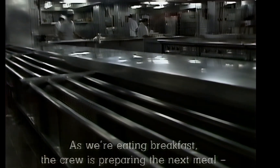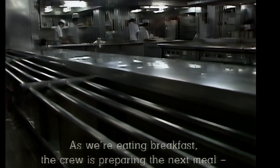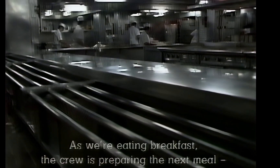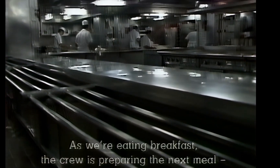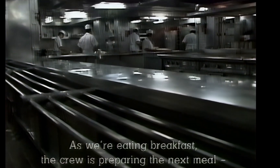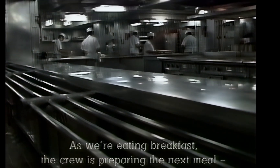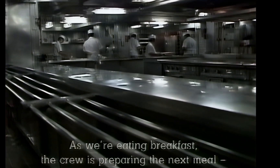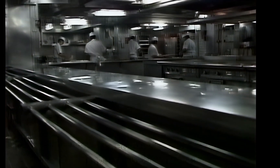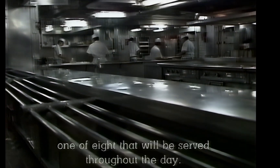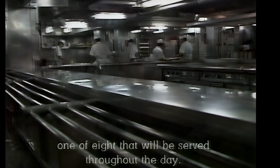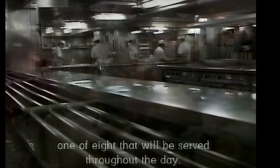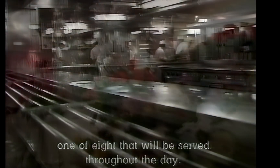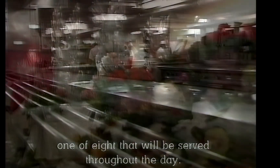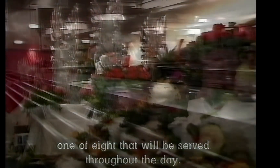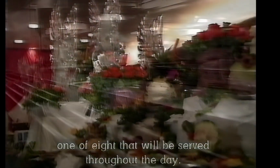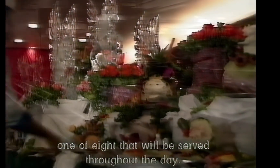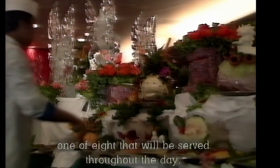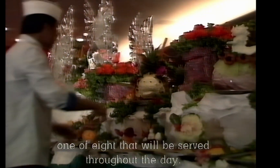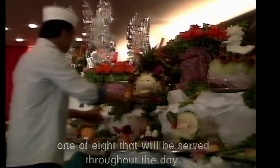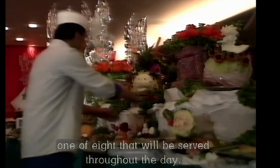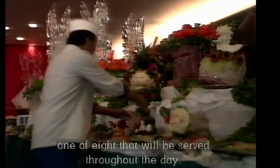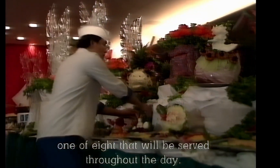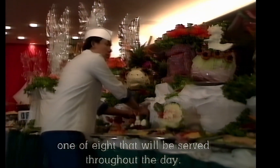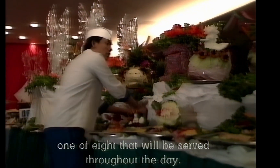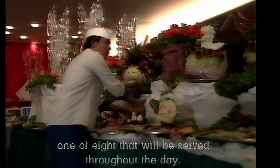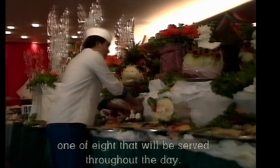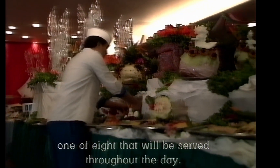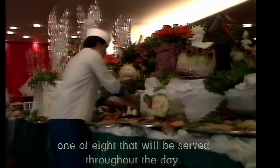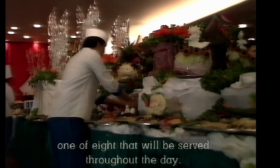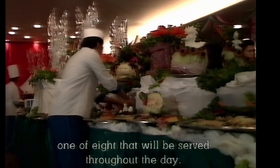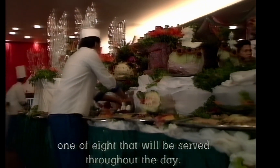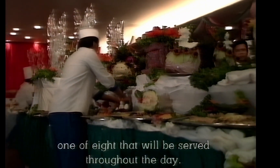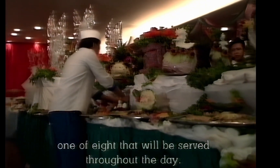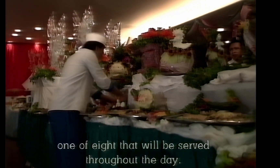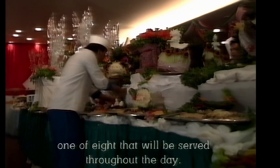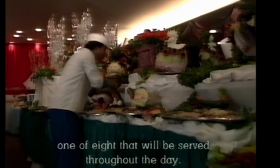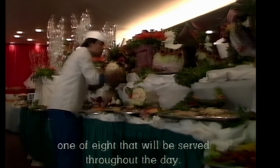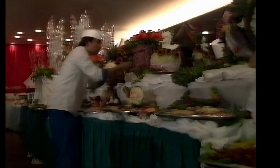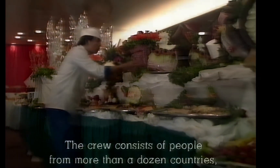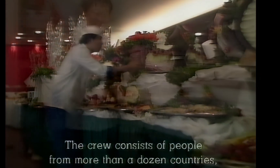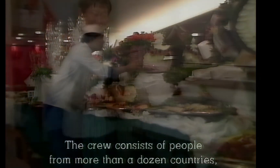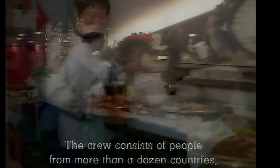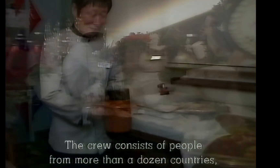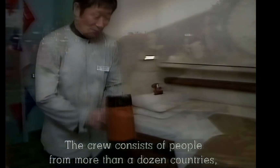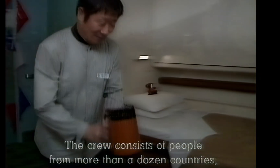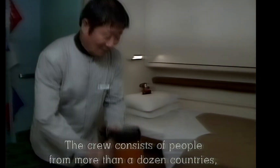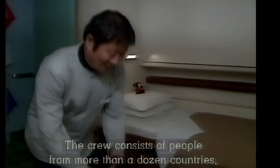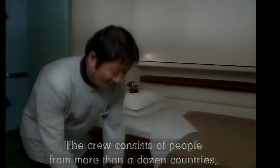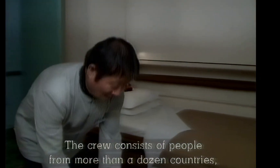meal, one of 8 that will be served throughout the course of the day. The Britannis crew consists of people from more